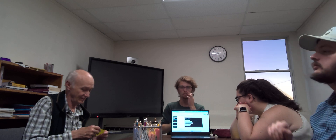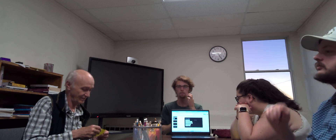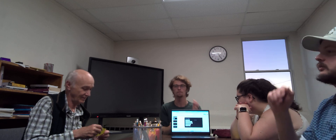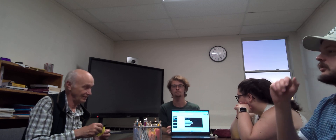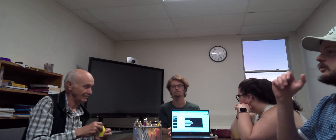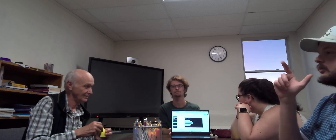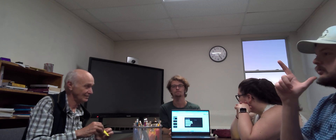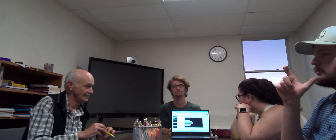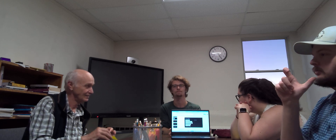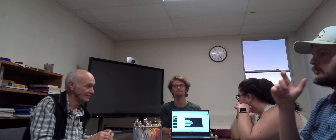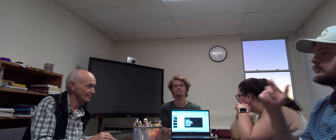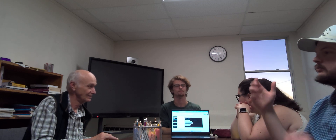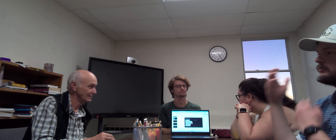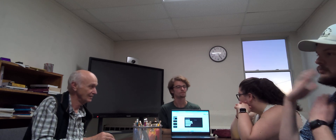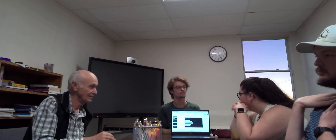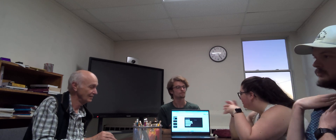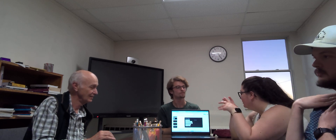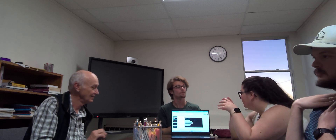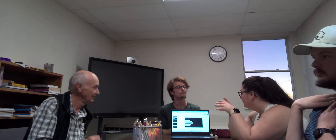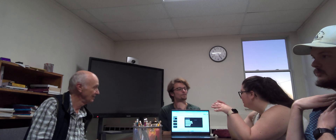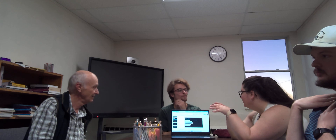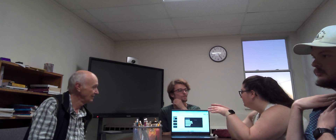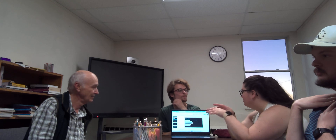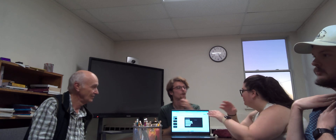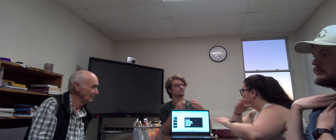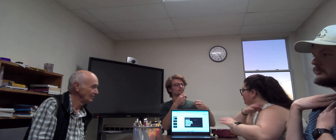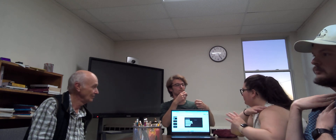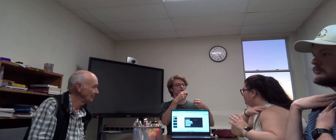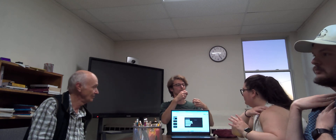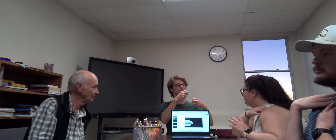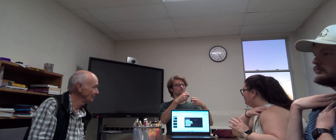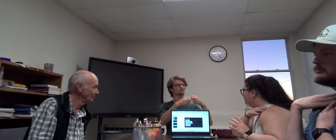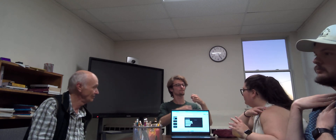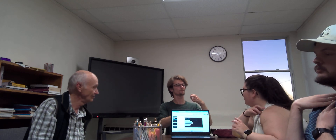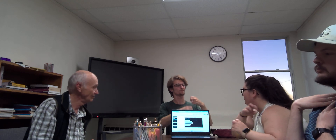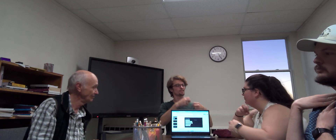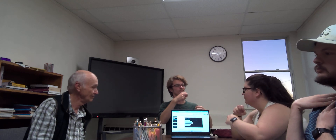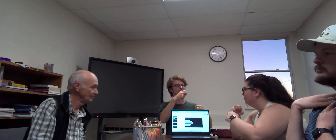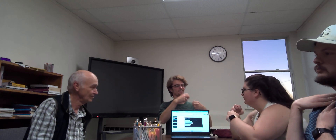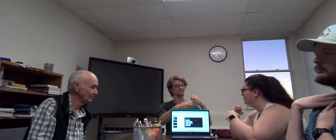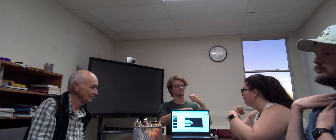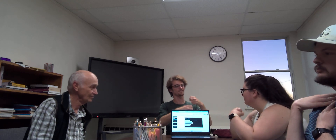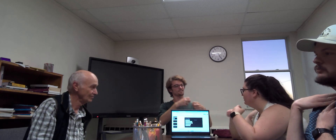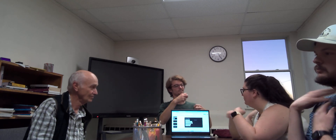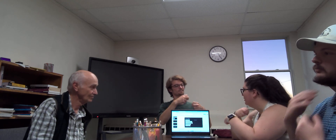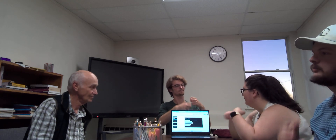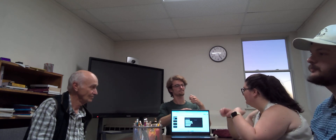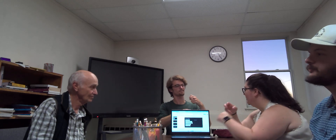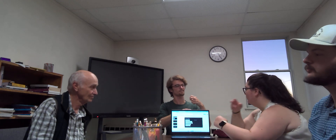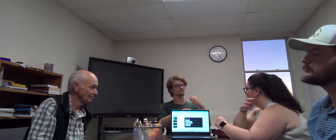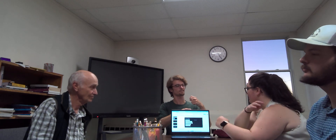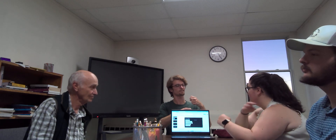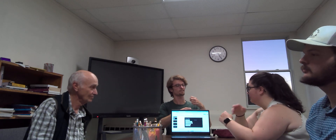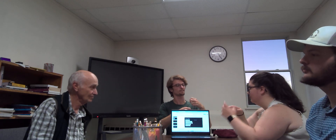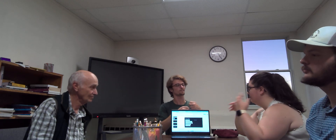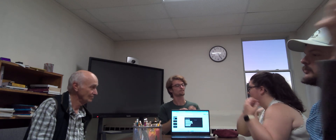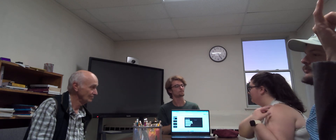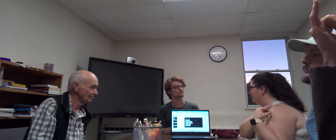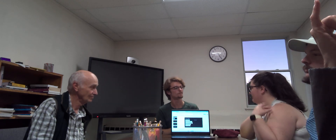do I say who's the problem? Sad. Oh, sign problem? Like this. So Uh, problem, what, isn't